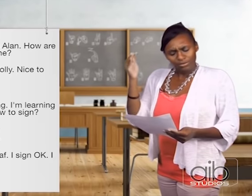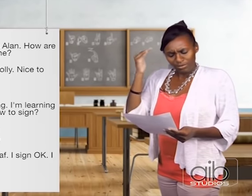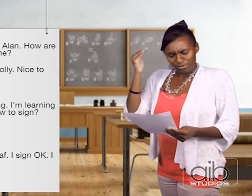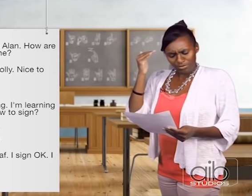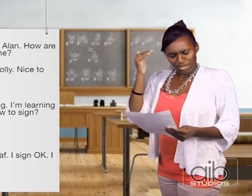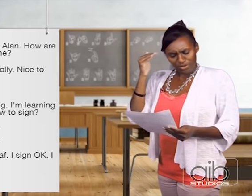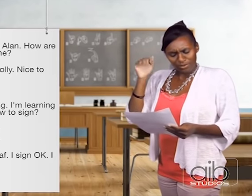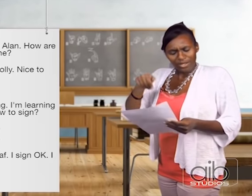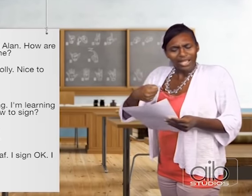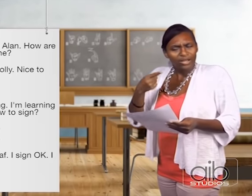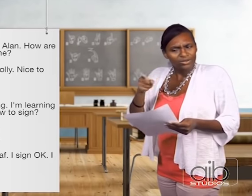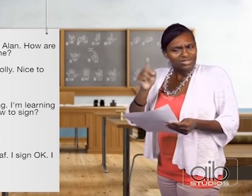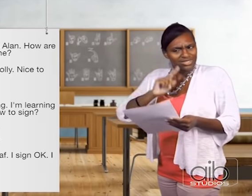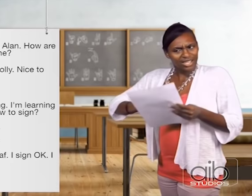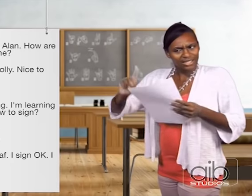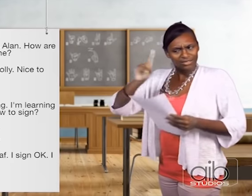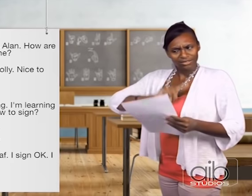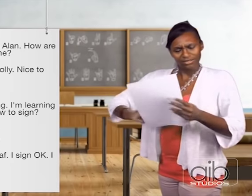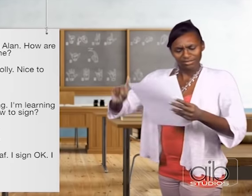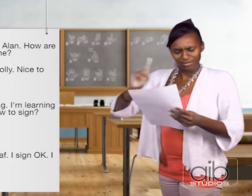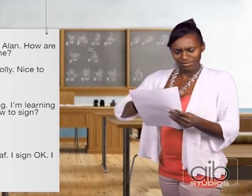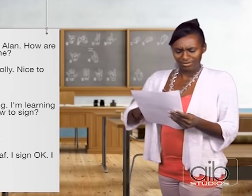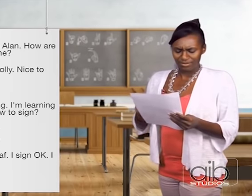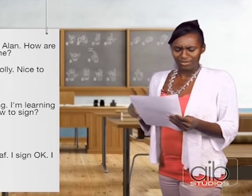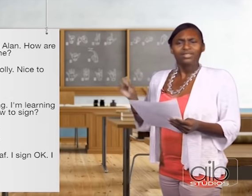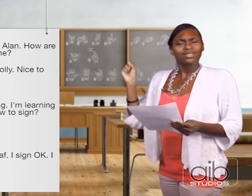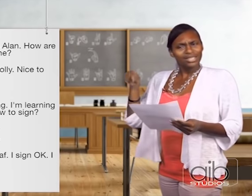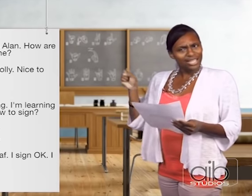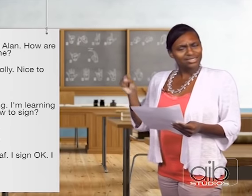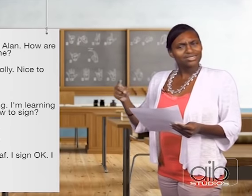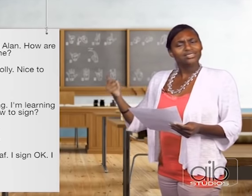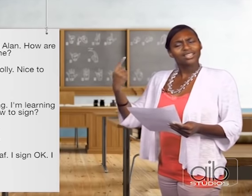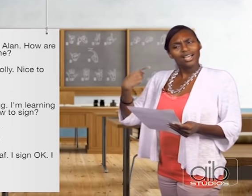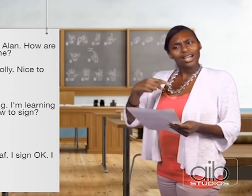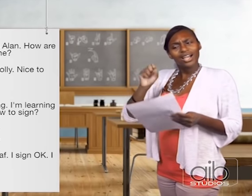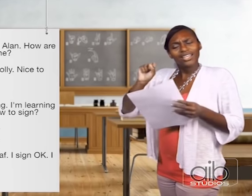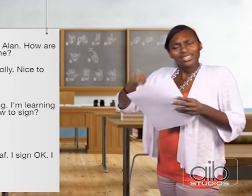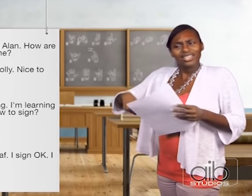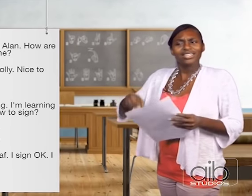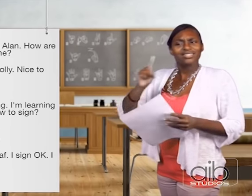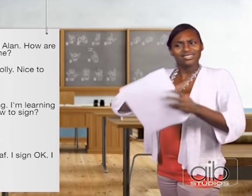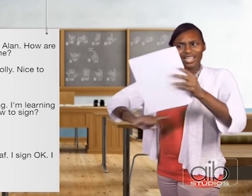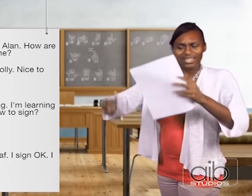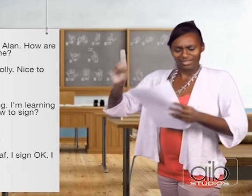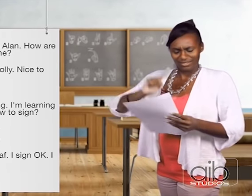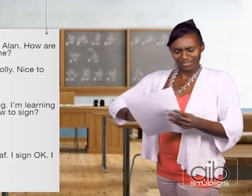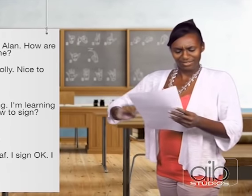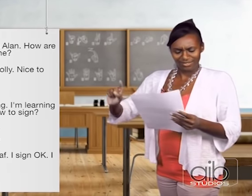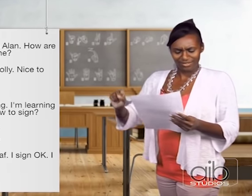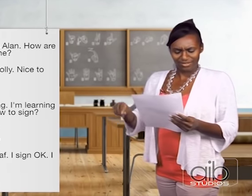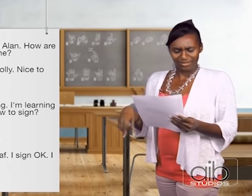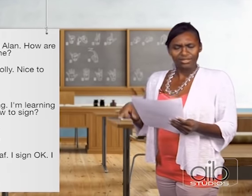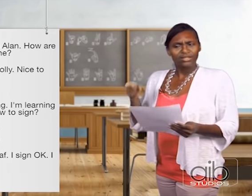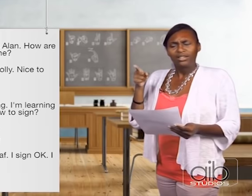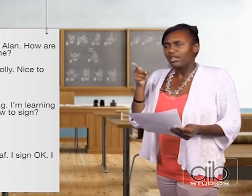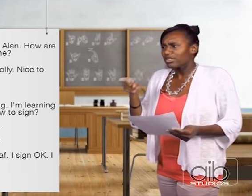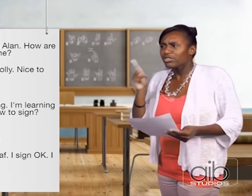You know how to sign? Yes, I can sign. Are you